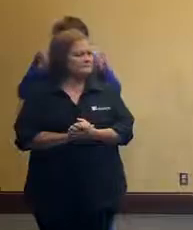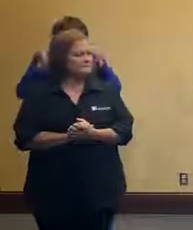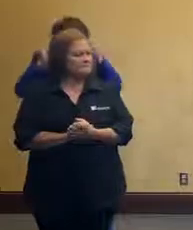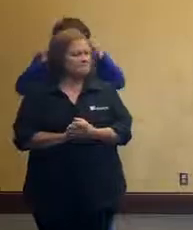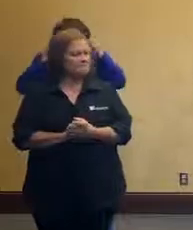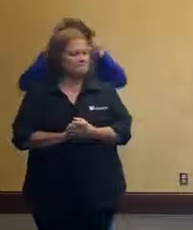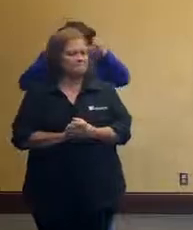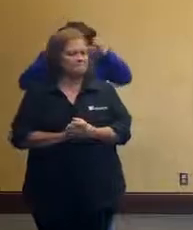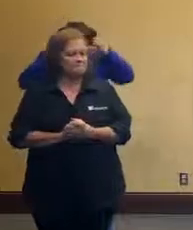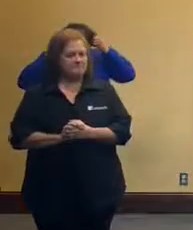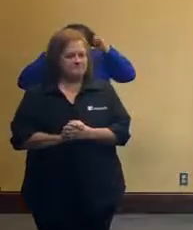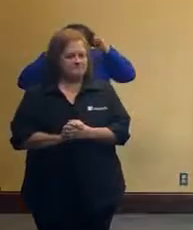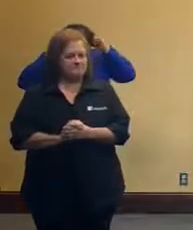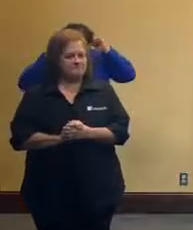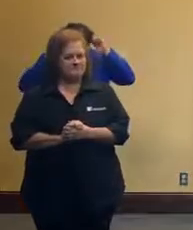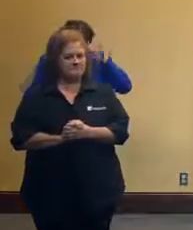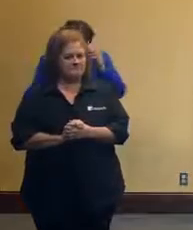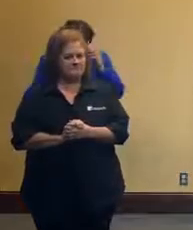this mask on.